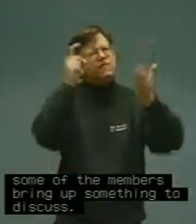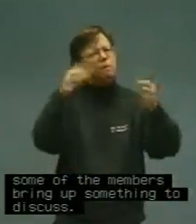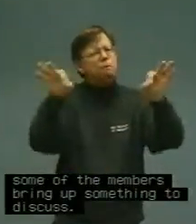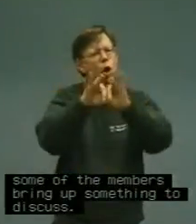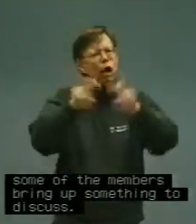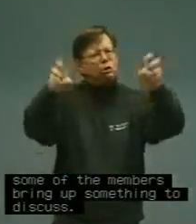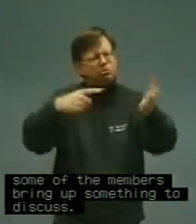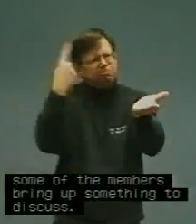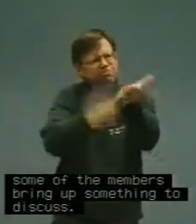discuss.